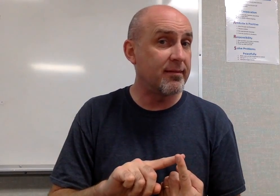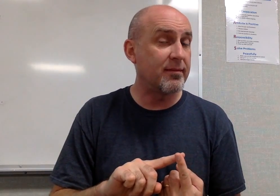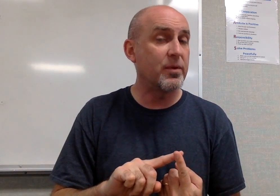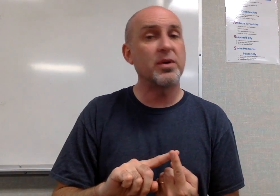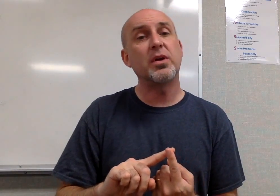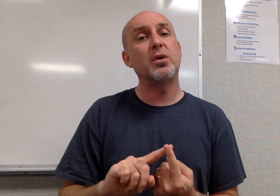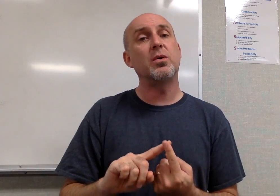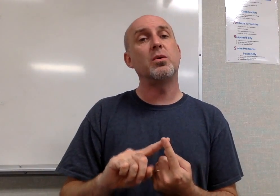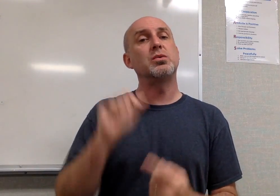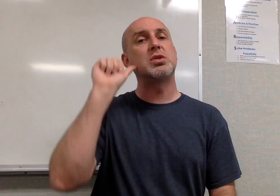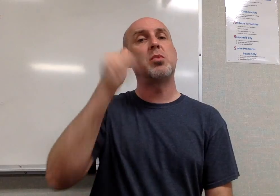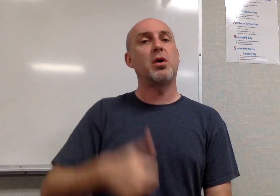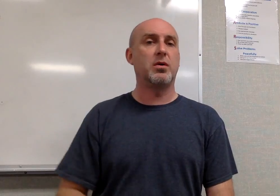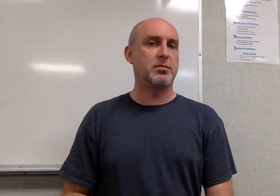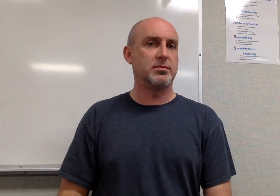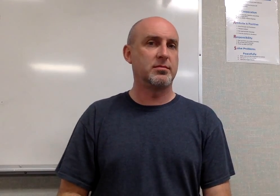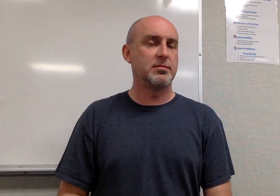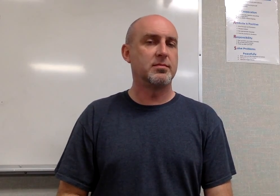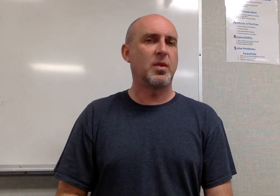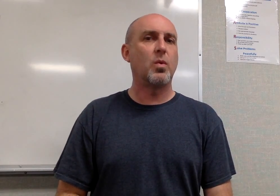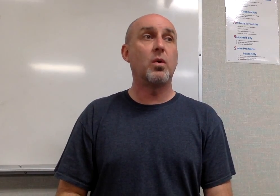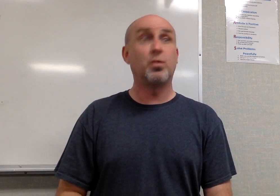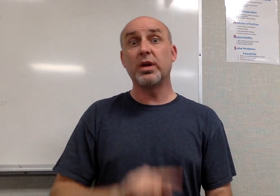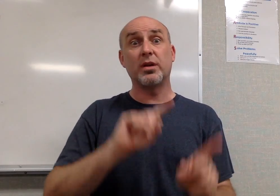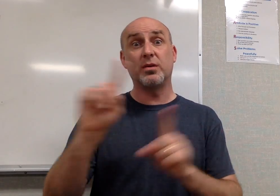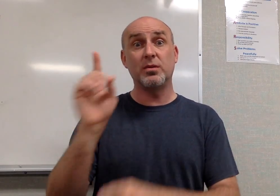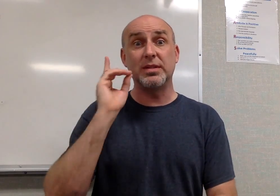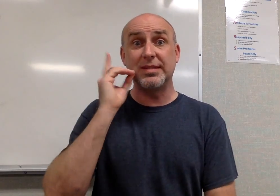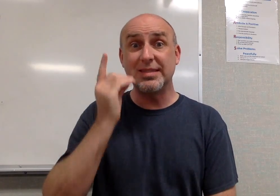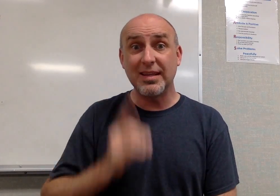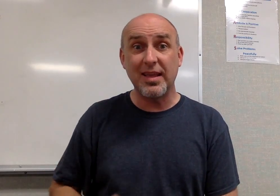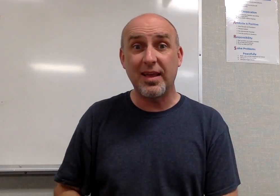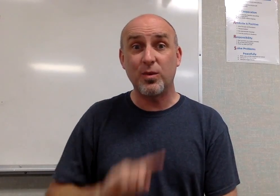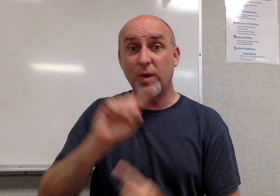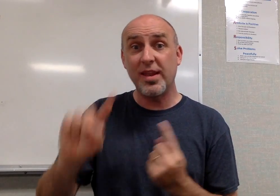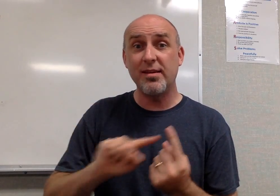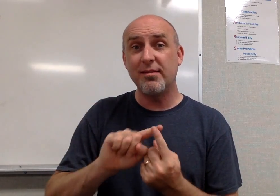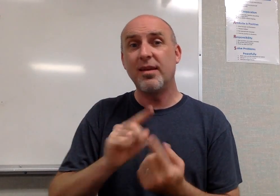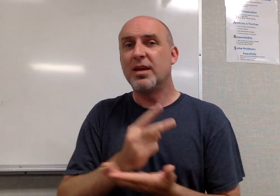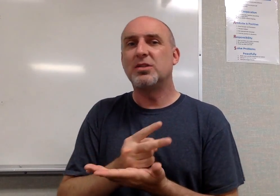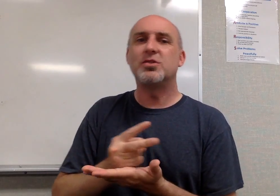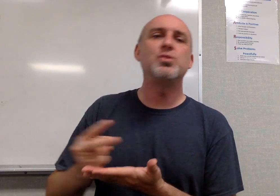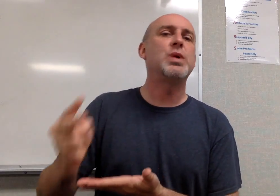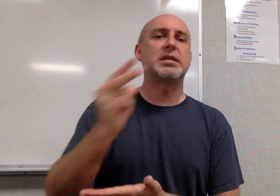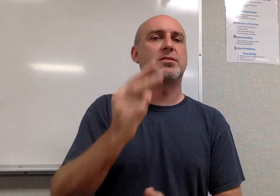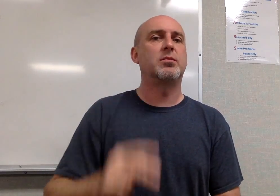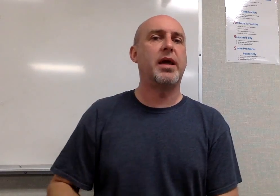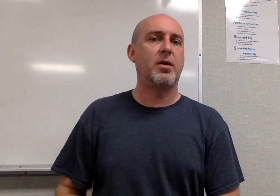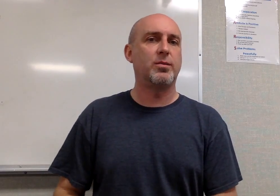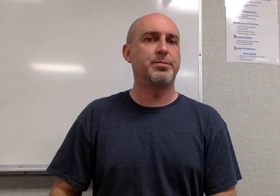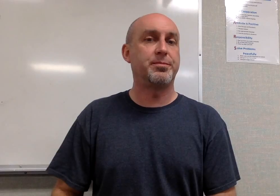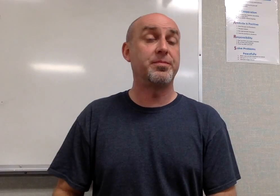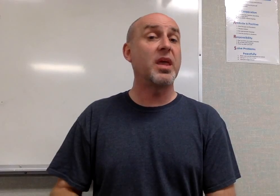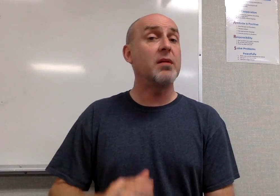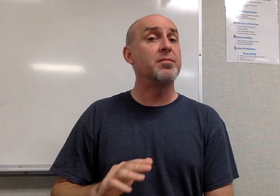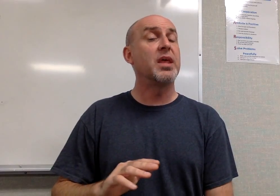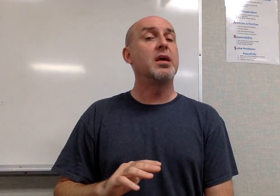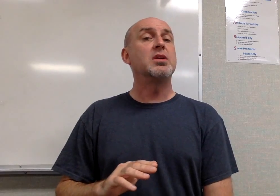We're going to go tomorrow. Or we're going to go to Disneyland. When? 2 weeks from now. Okay? So